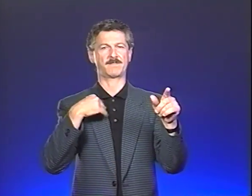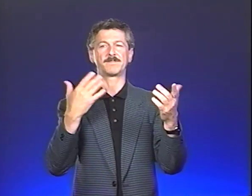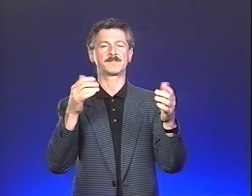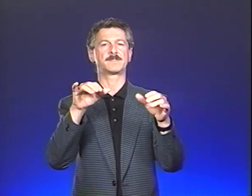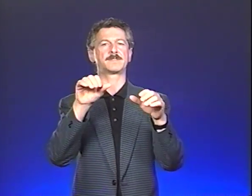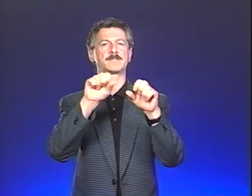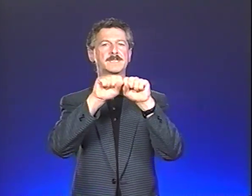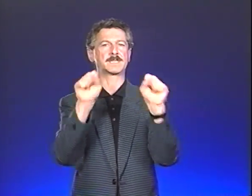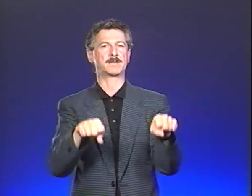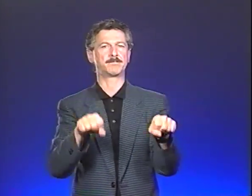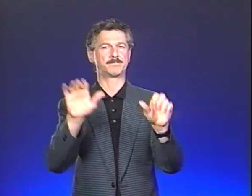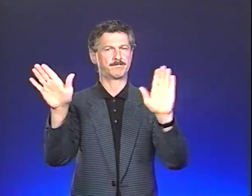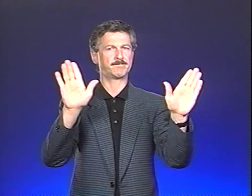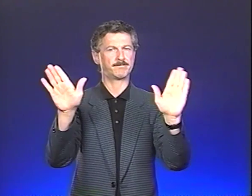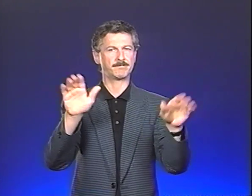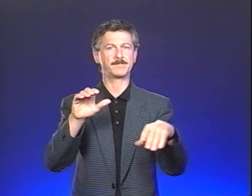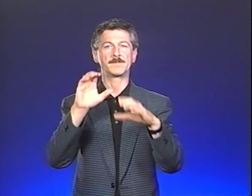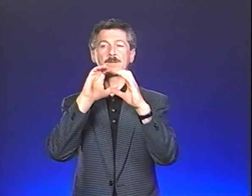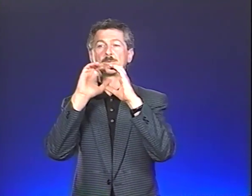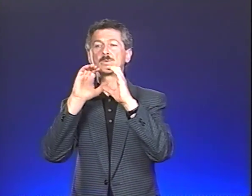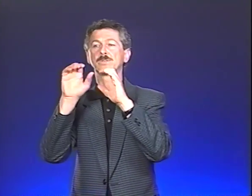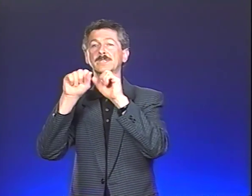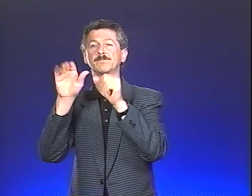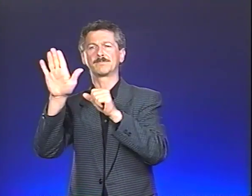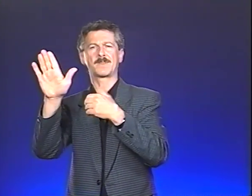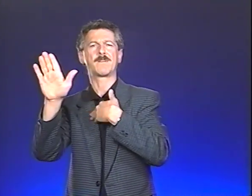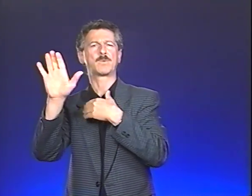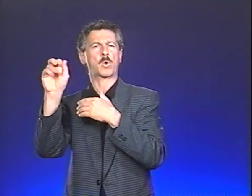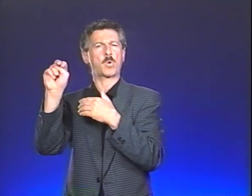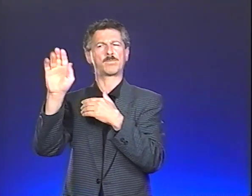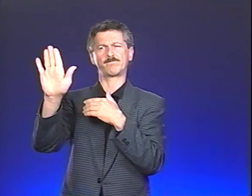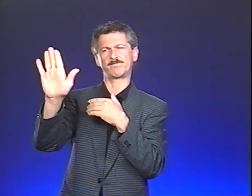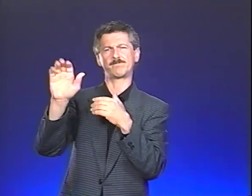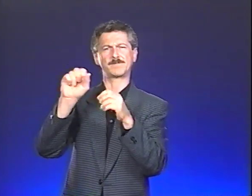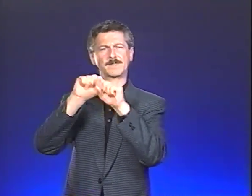as cat. These symbols are also manipulated systematically.